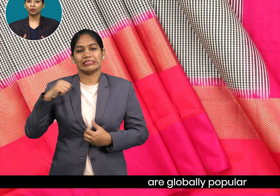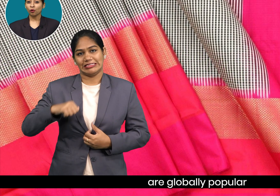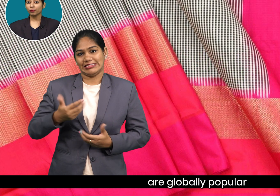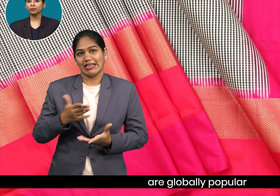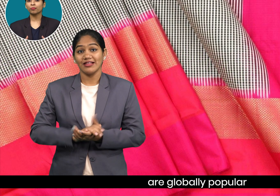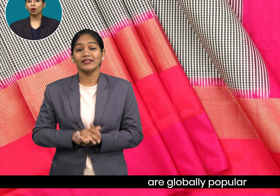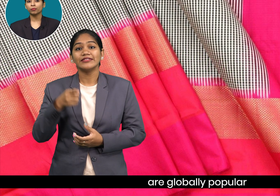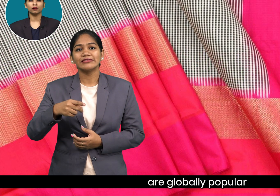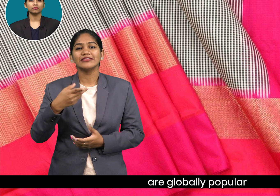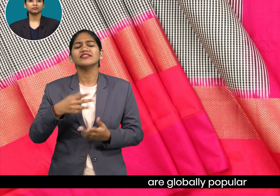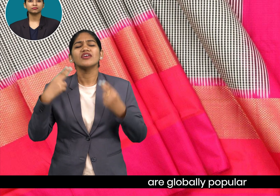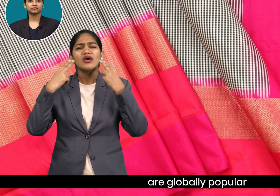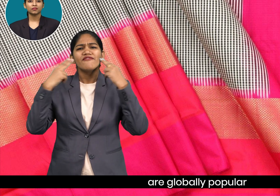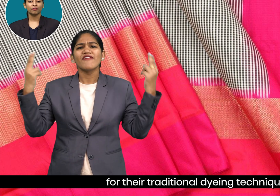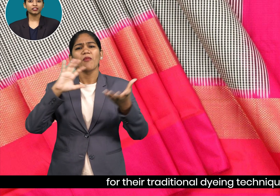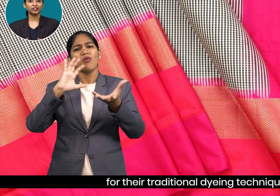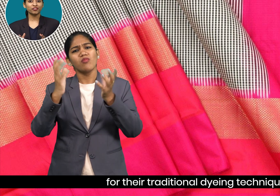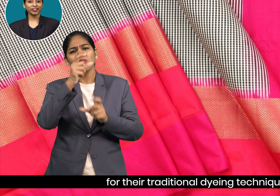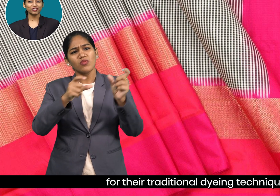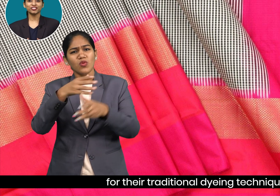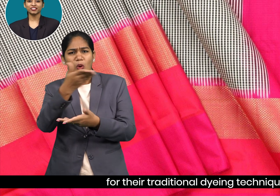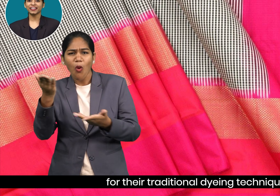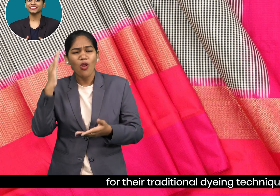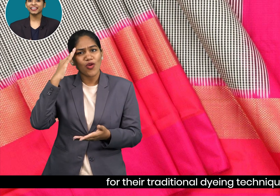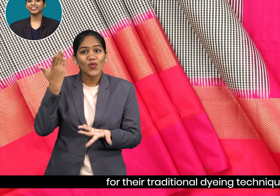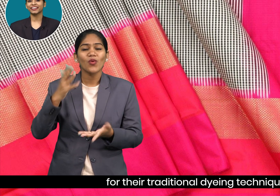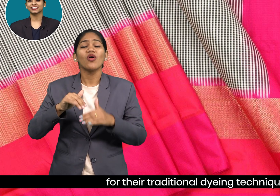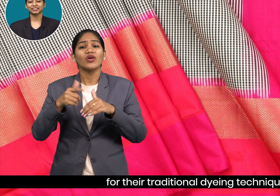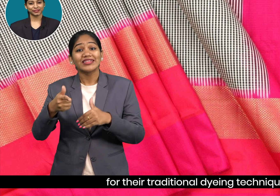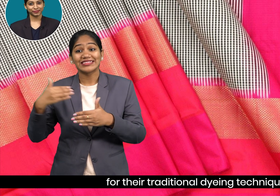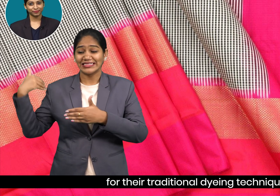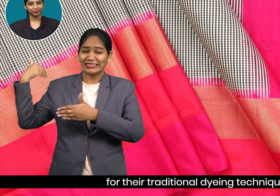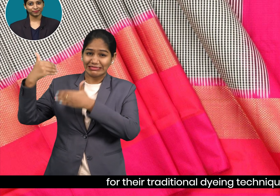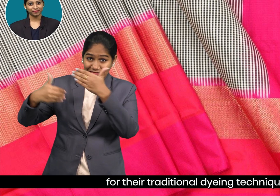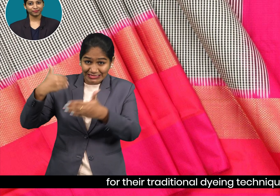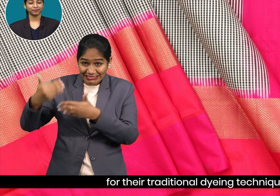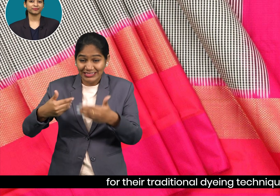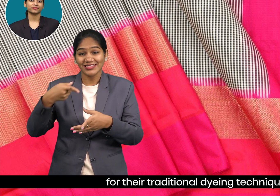are globally popular for their traditional dyeing technique.